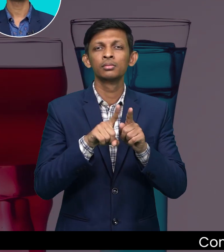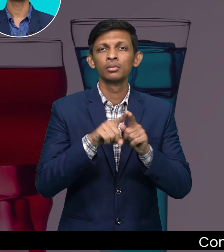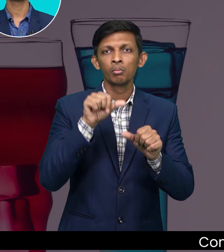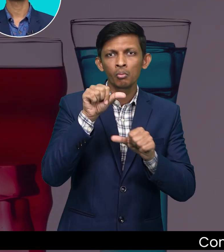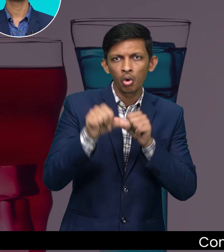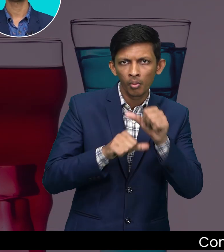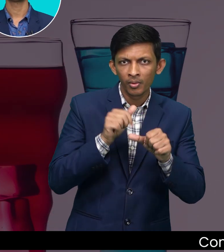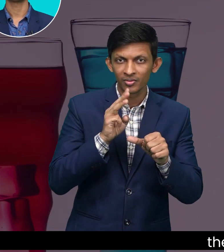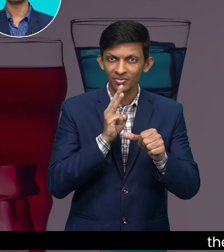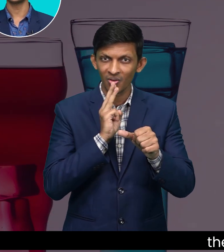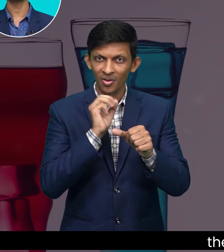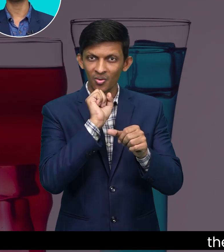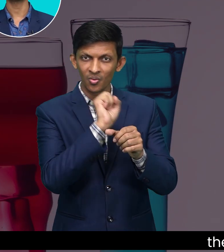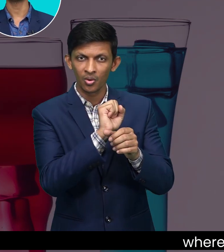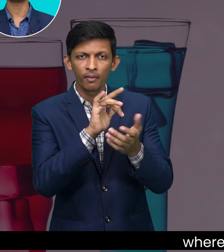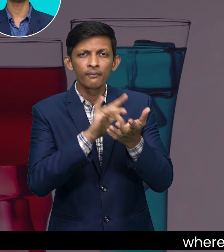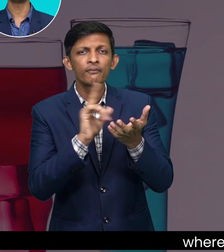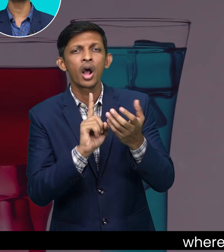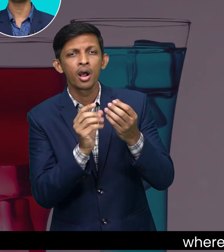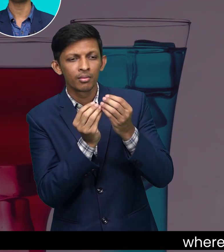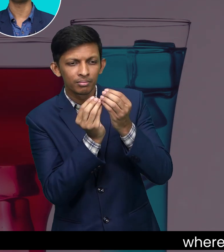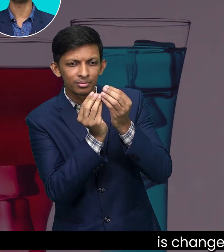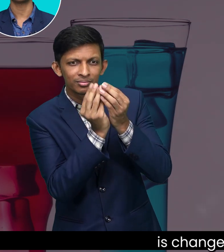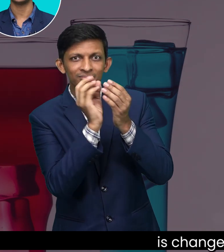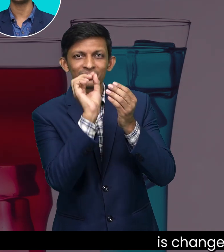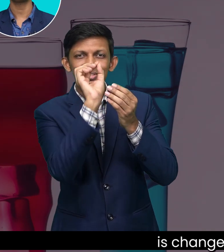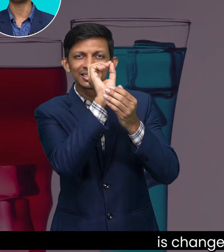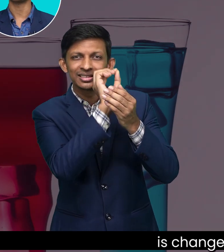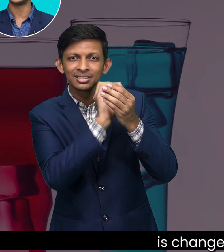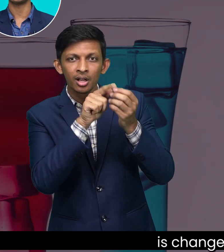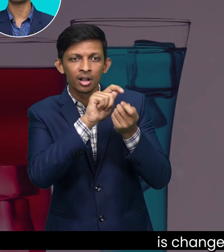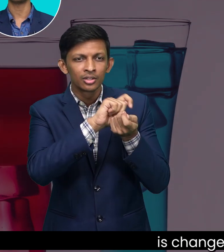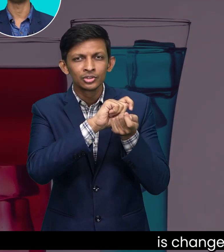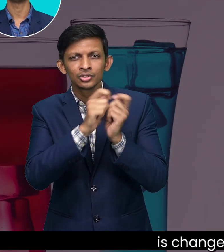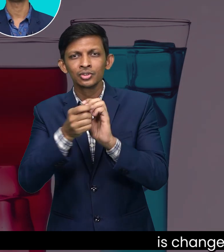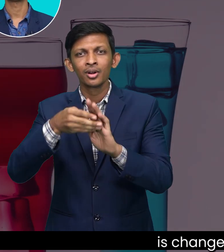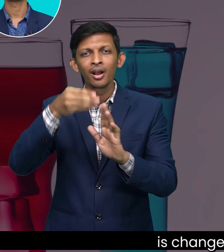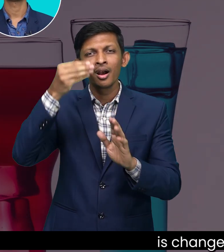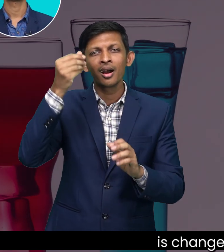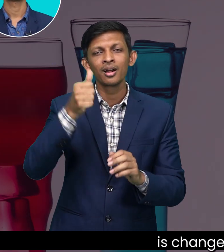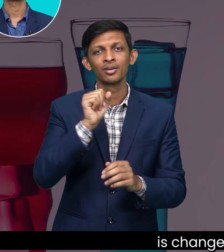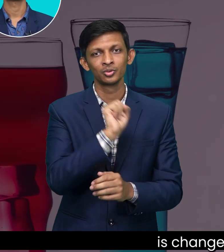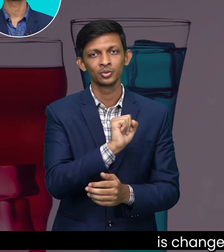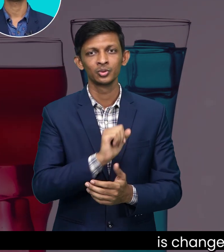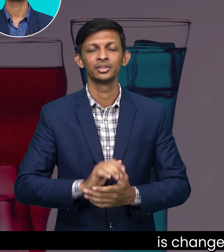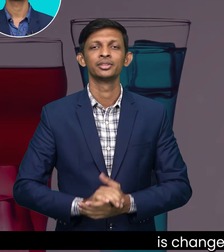Condensation, the process where water vapor is changed into liquid form.